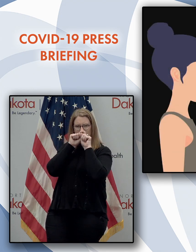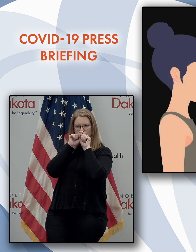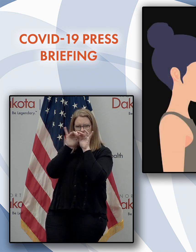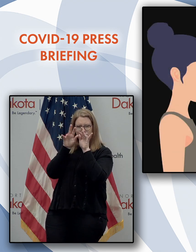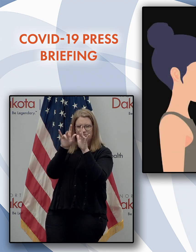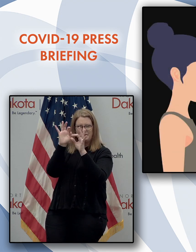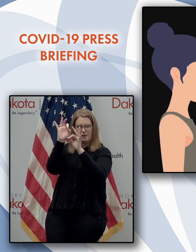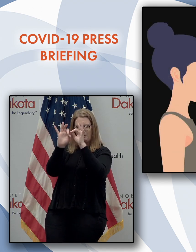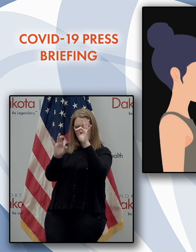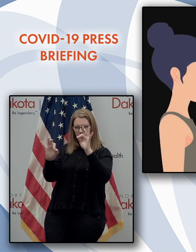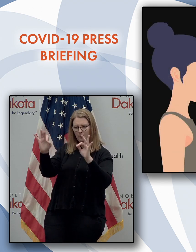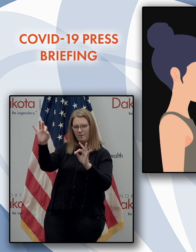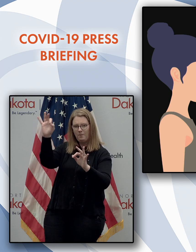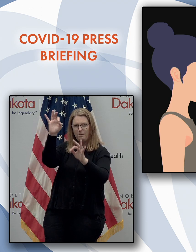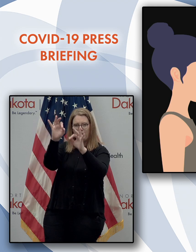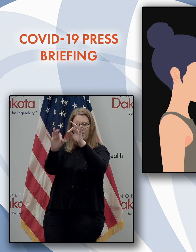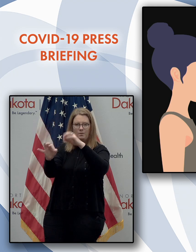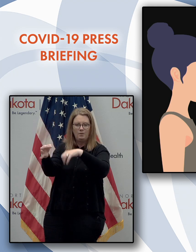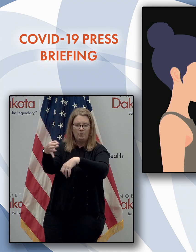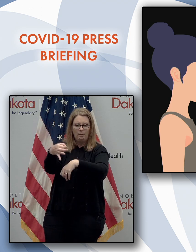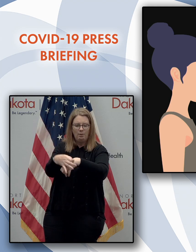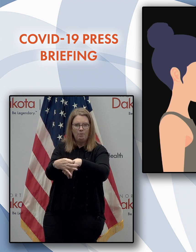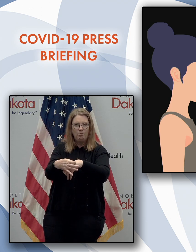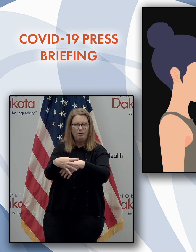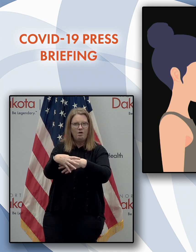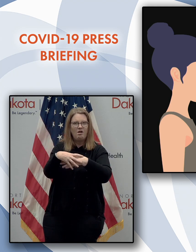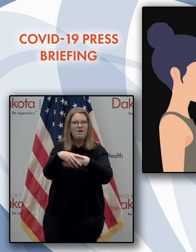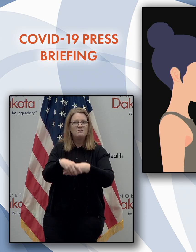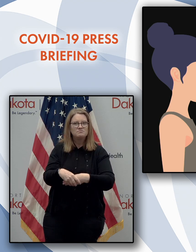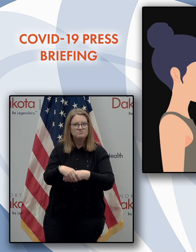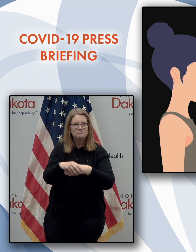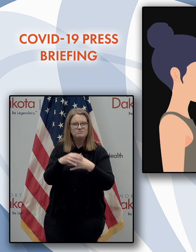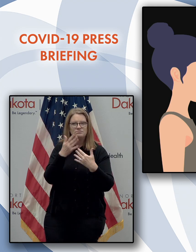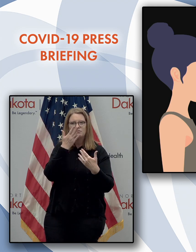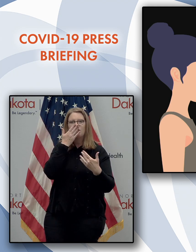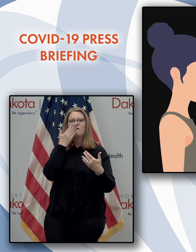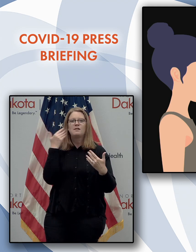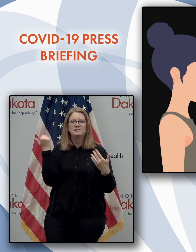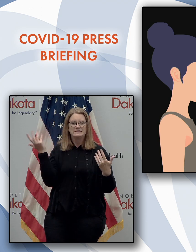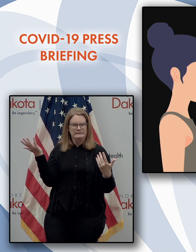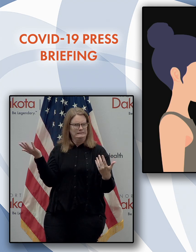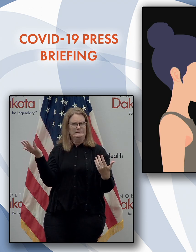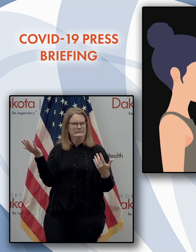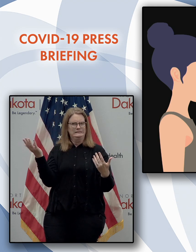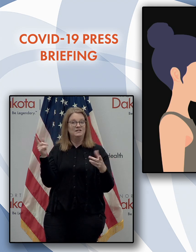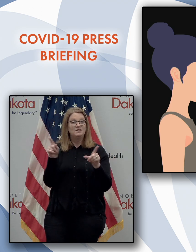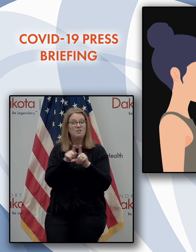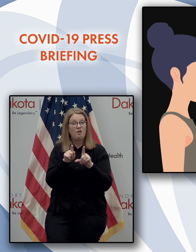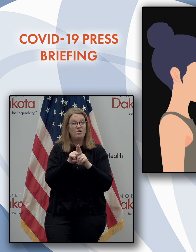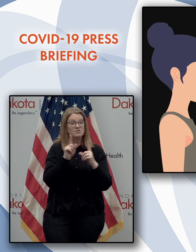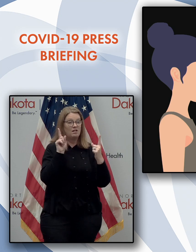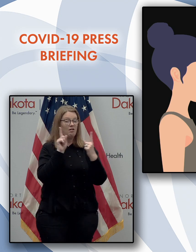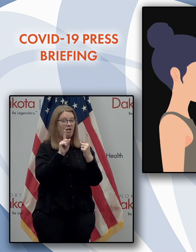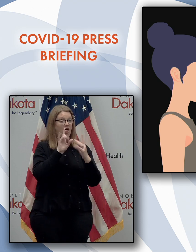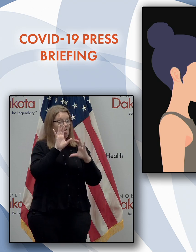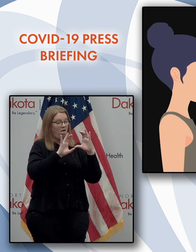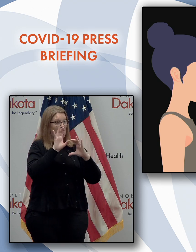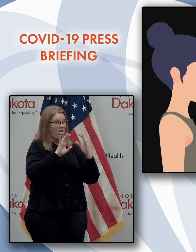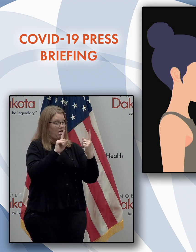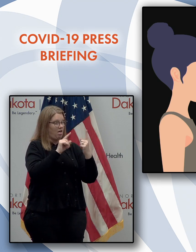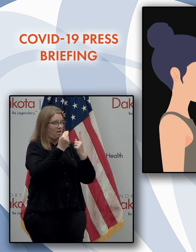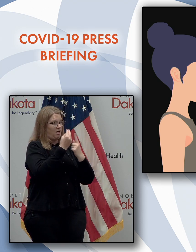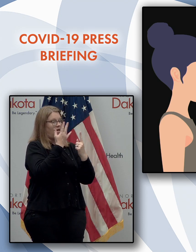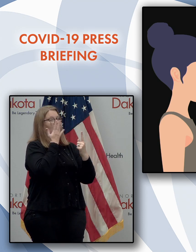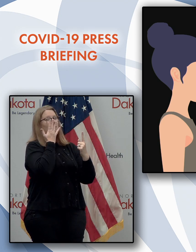These droplets can land on surfaces and also be breathed in by community members that are nearby. We define a close contact